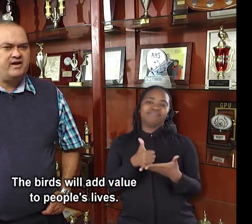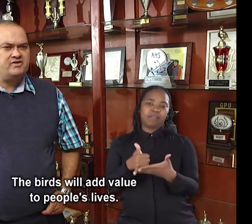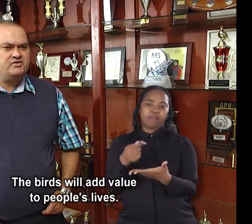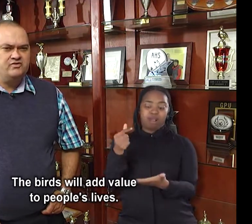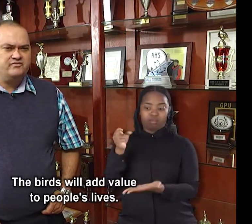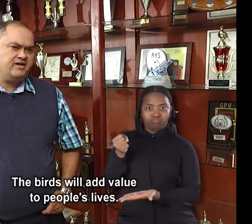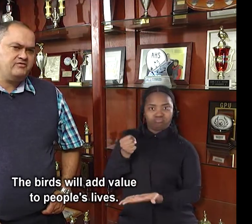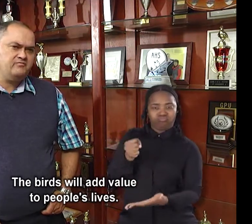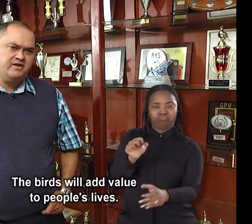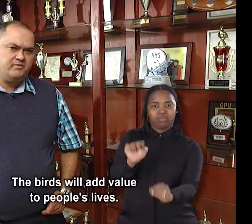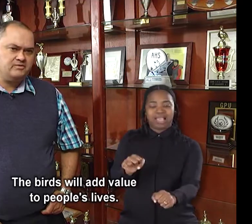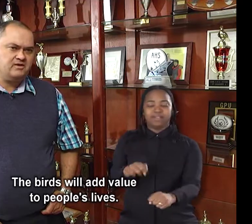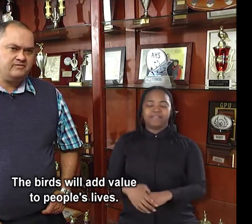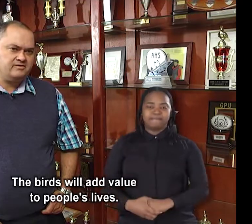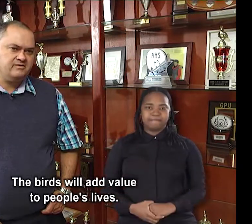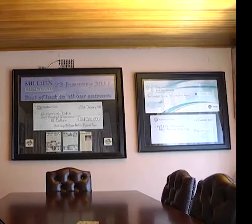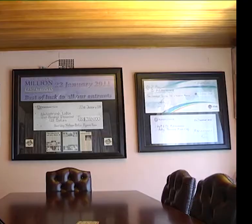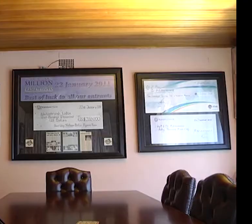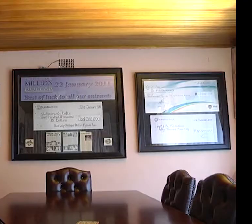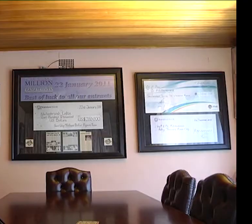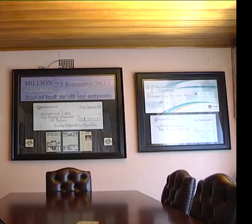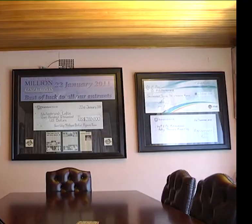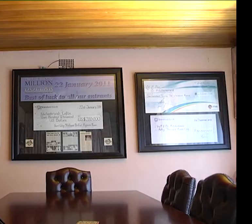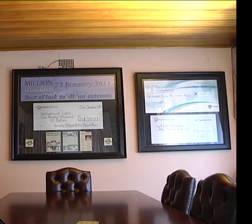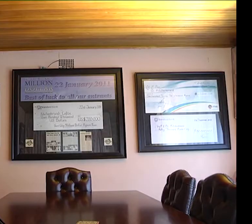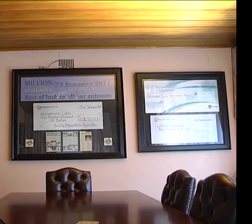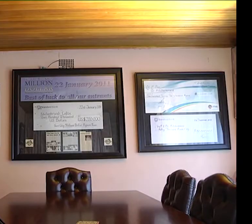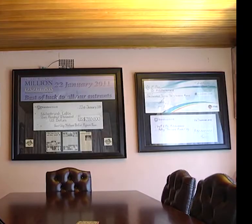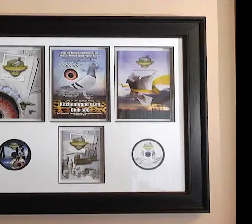bird's going to add huge value to many people's lives.